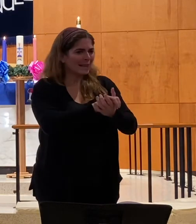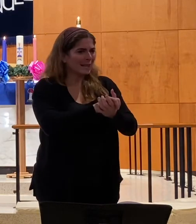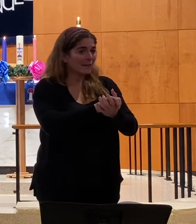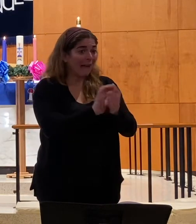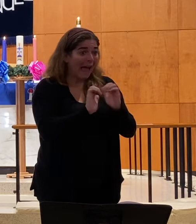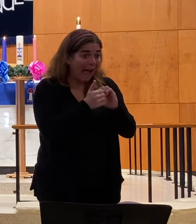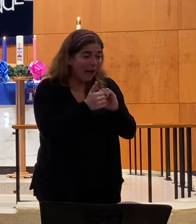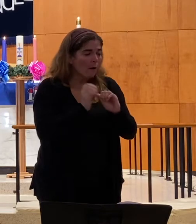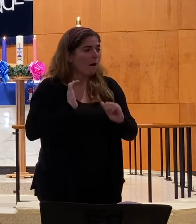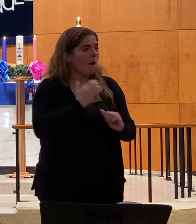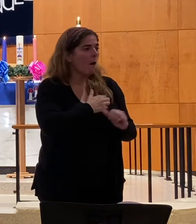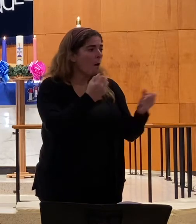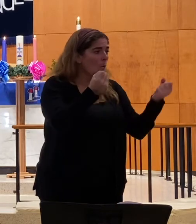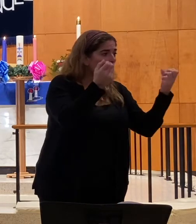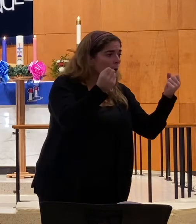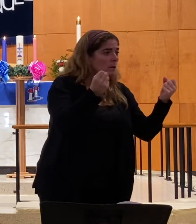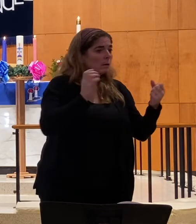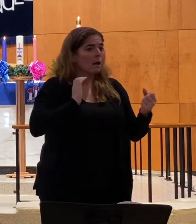us.